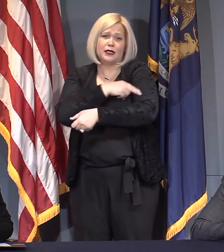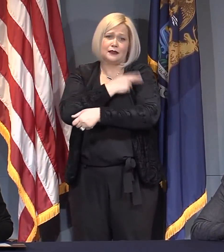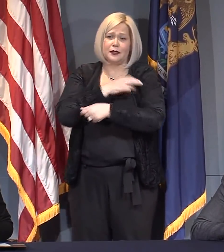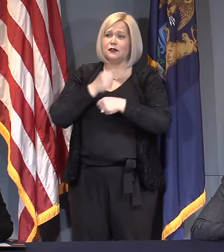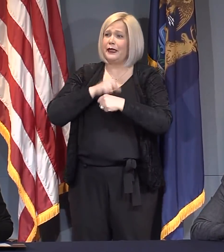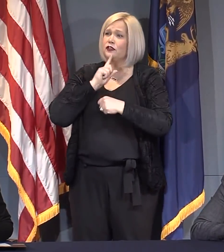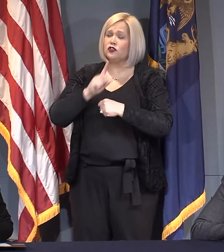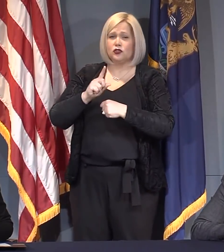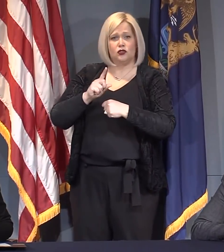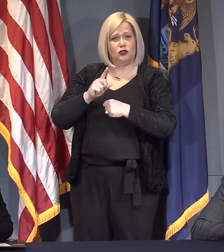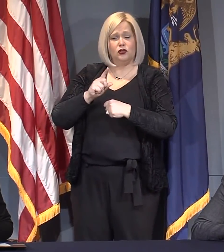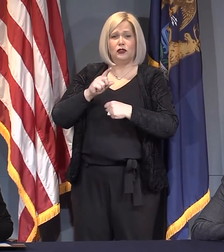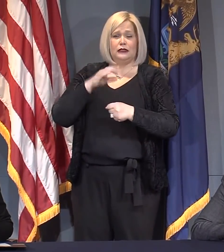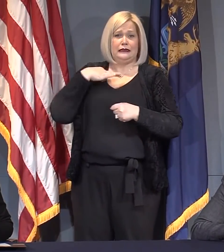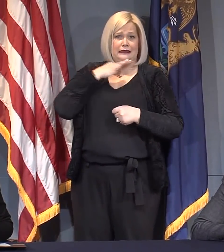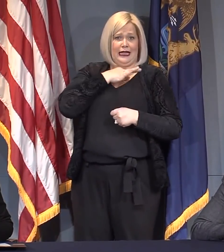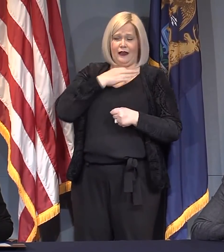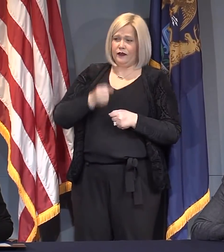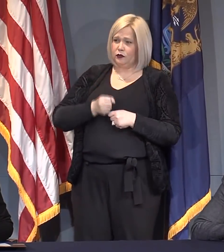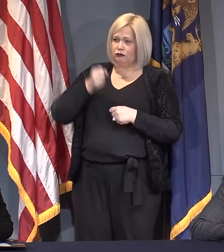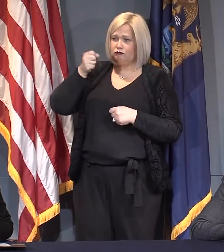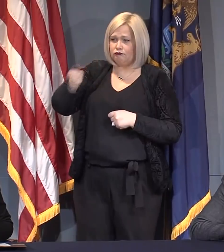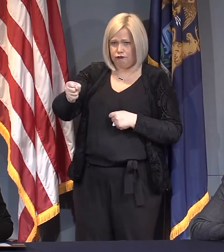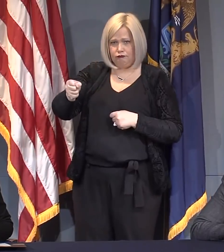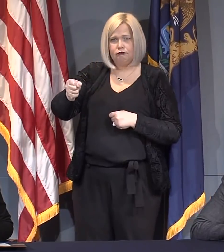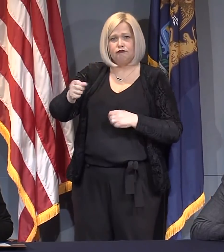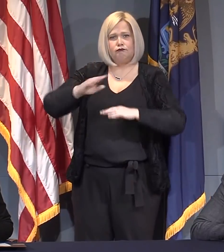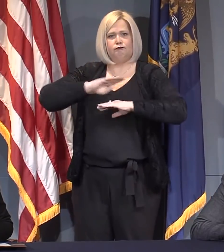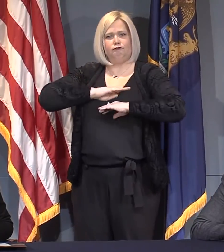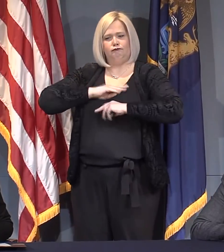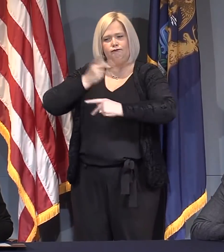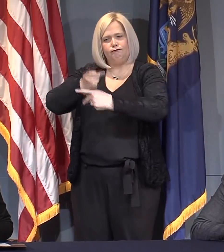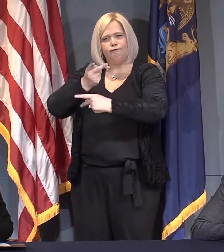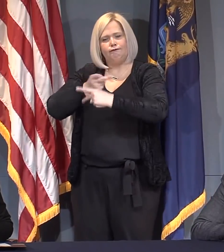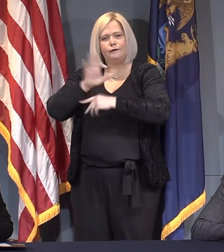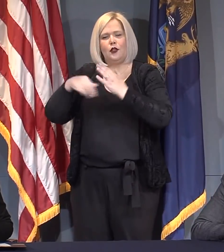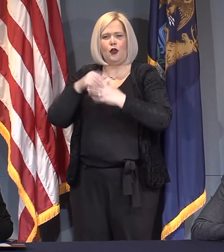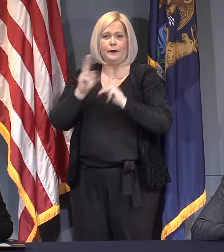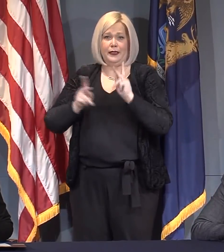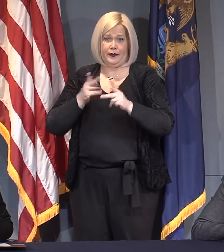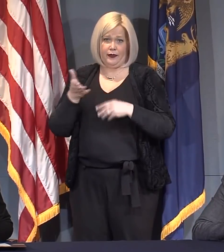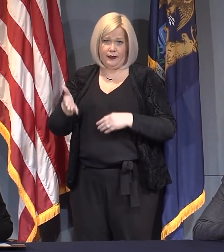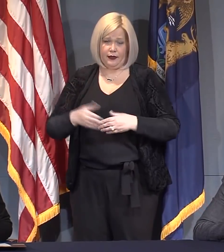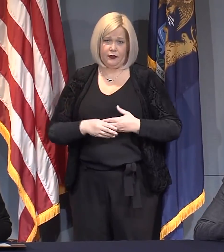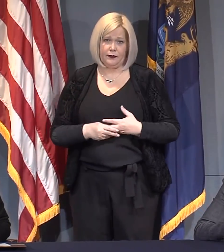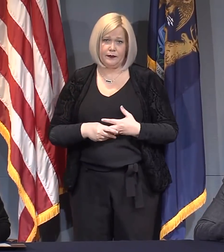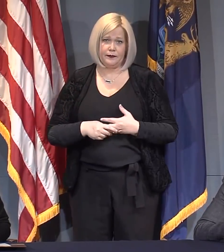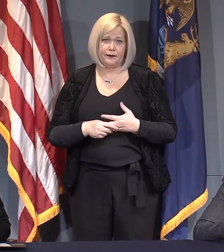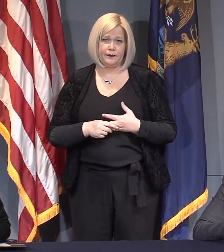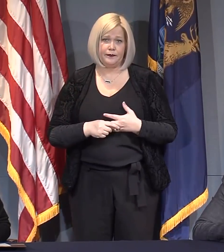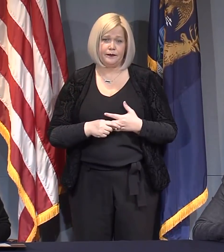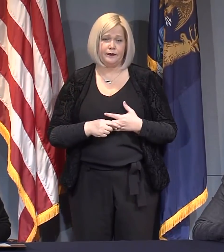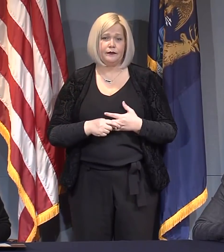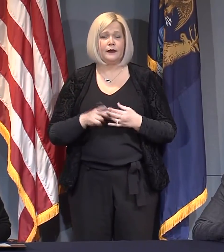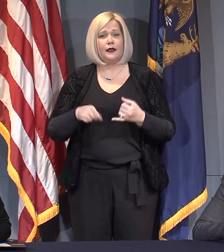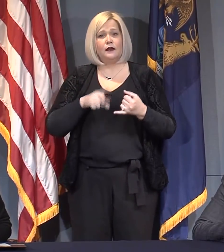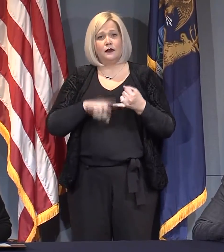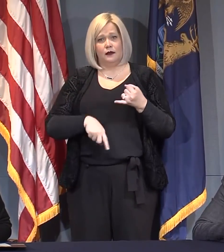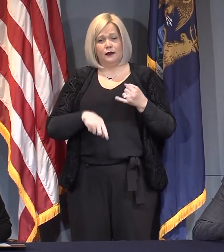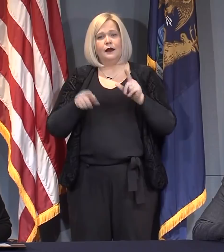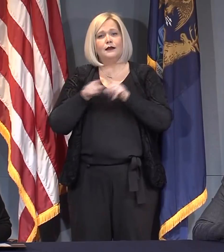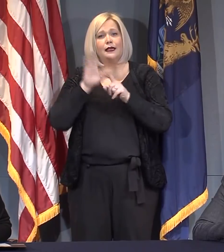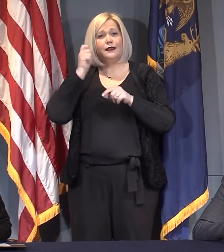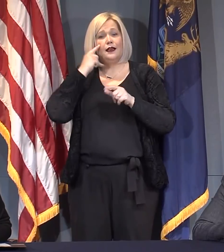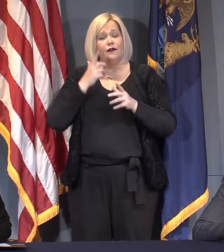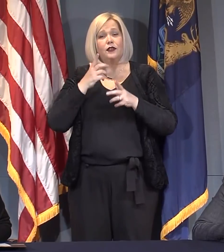with volunteers and make sure they have the staff needed to respond to this crisis. Finally, as the governor